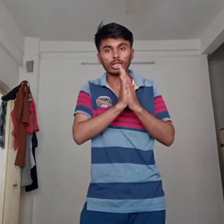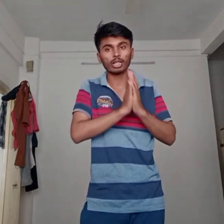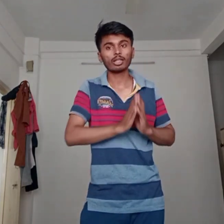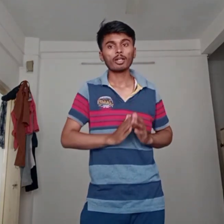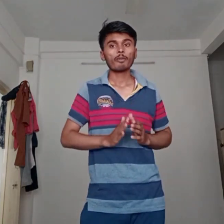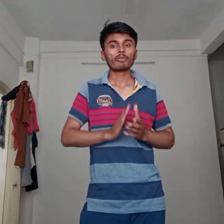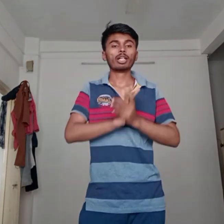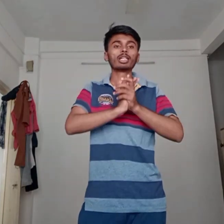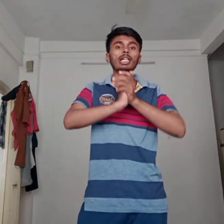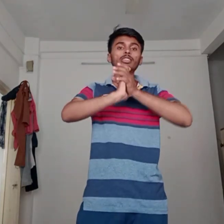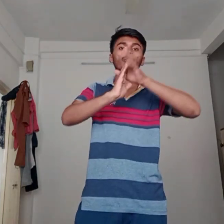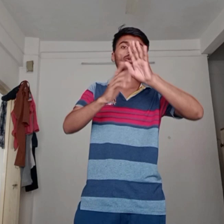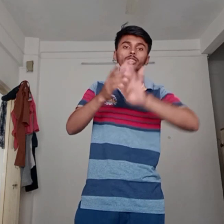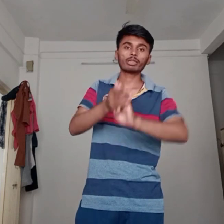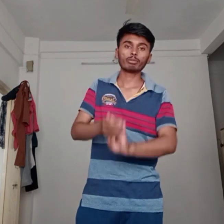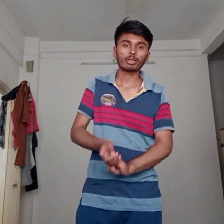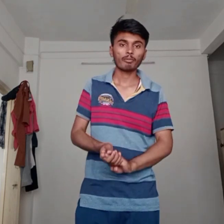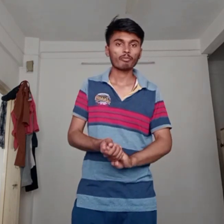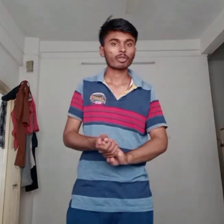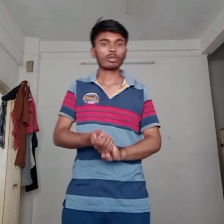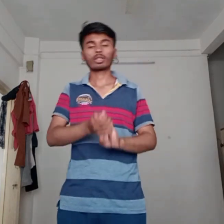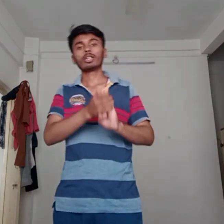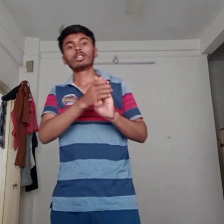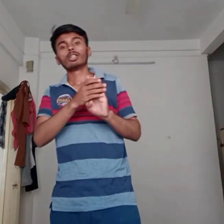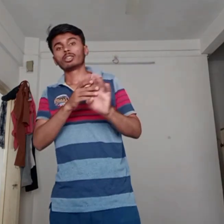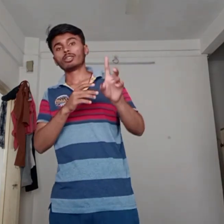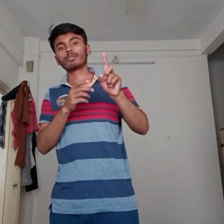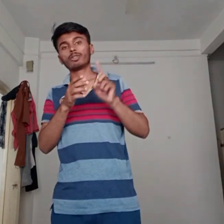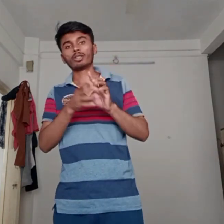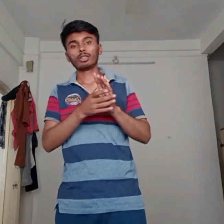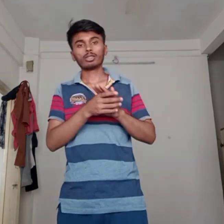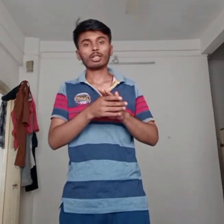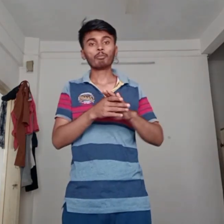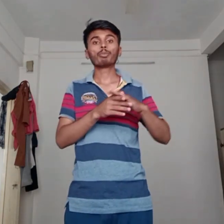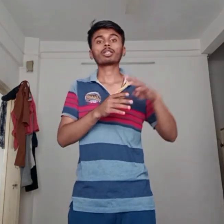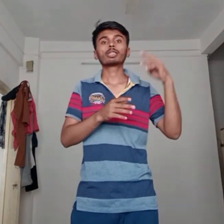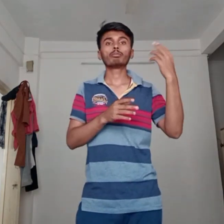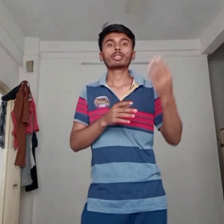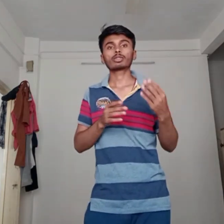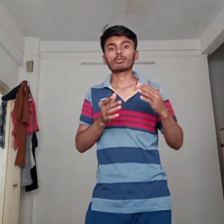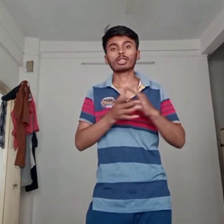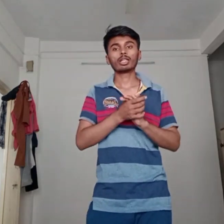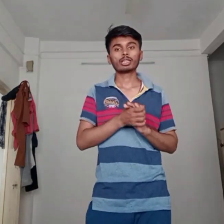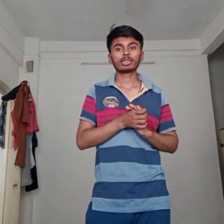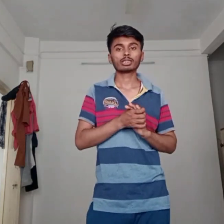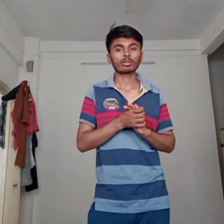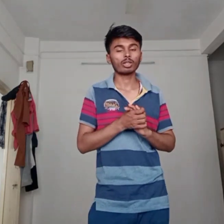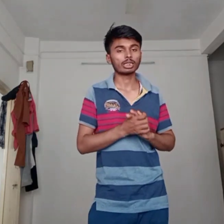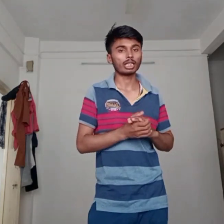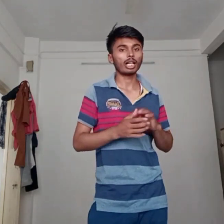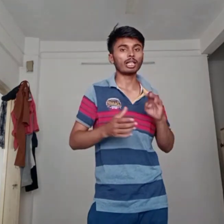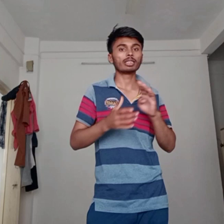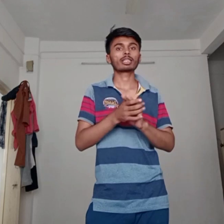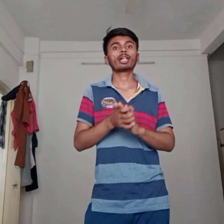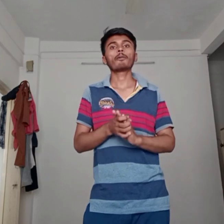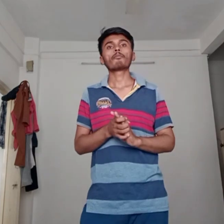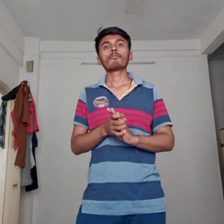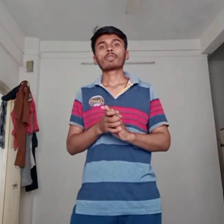heart. The heart has a four chamber. Okay, the upper chambers of the heart is called as arteria. There